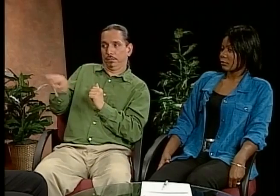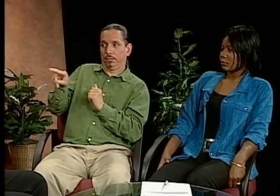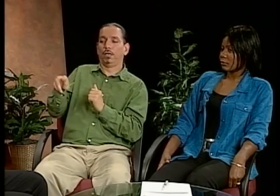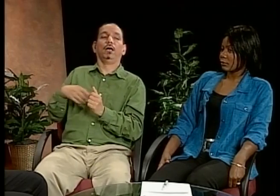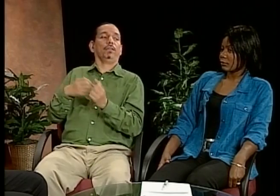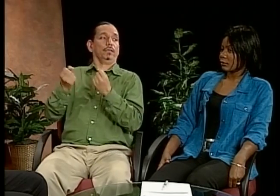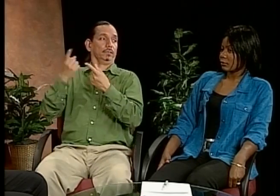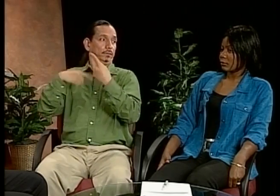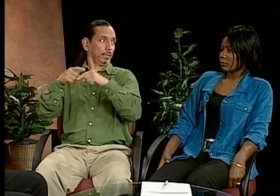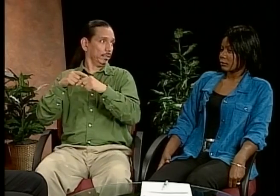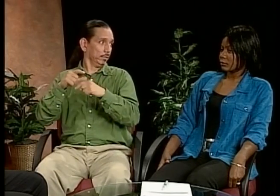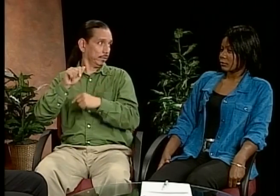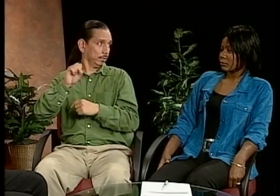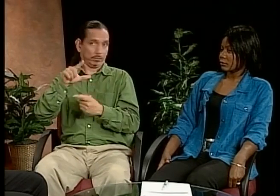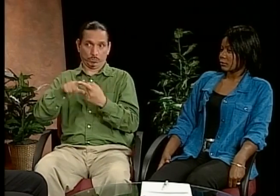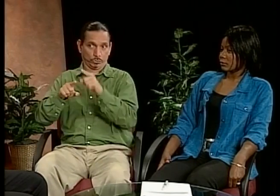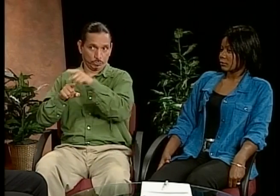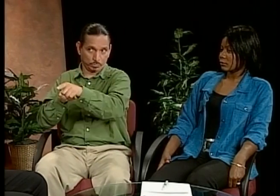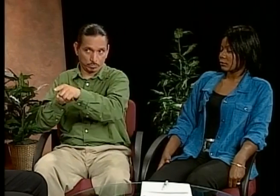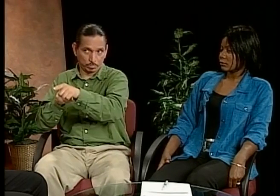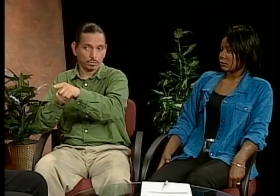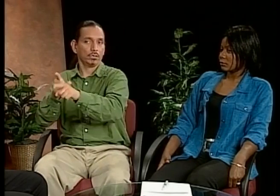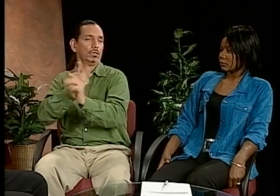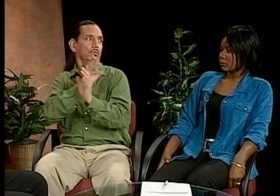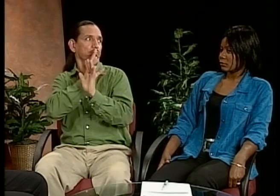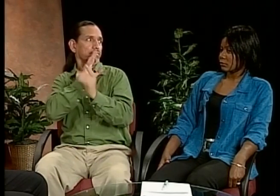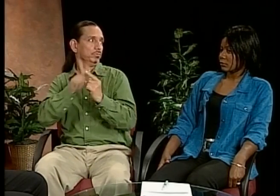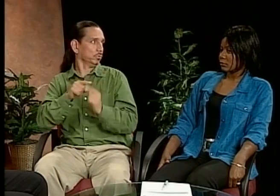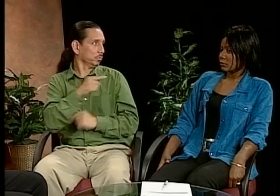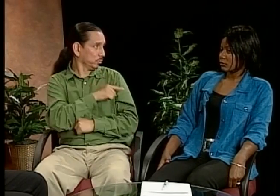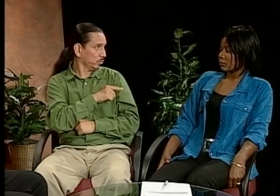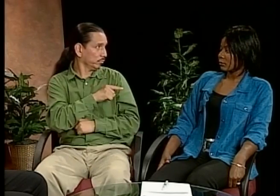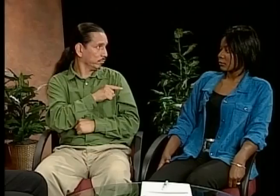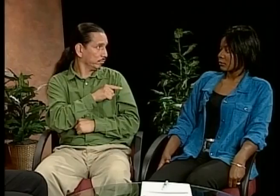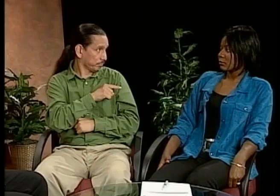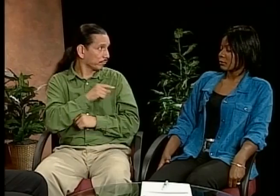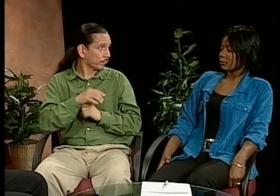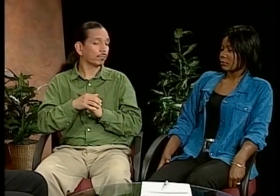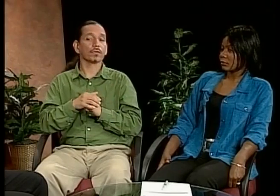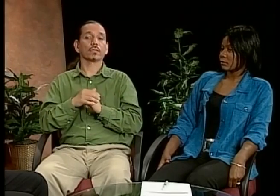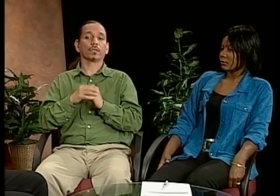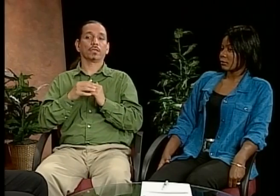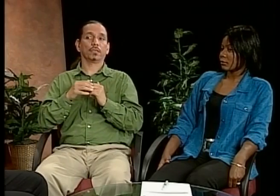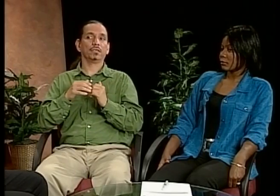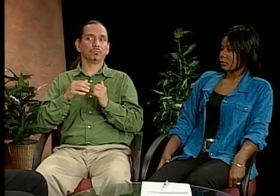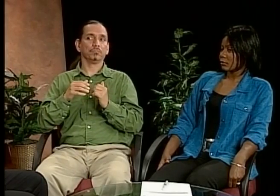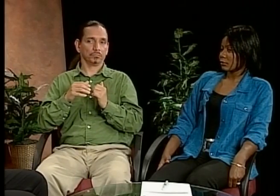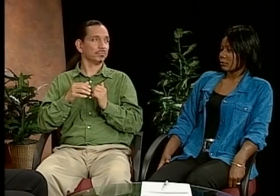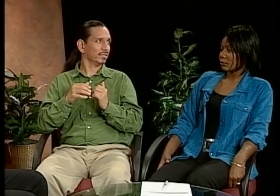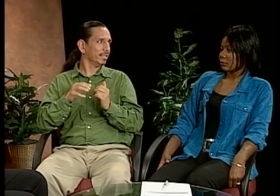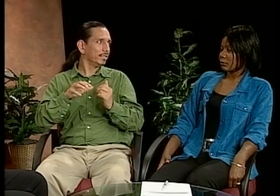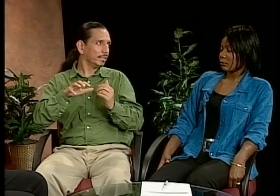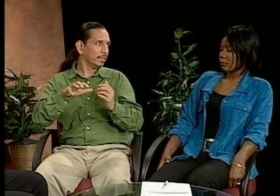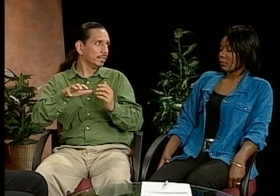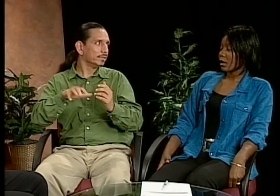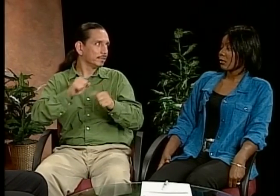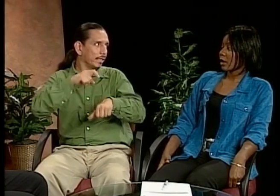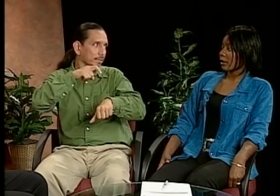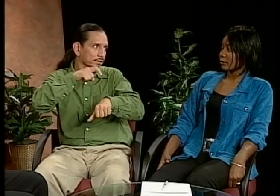his responses, I will repeat his responses back to Carolyn, who will then speak to you what the response is. Okay.